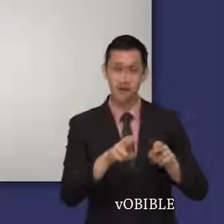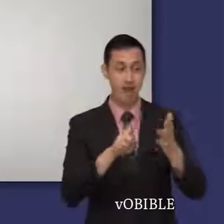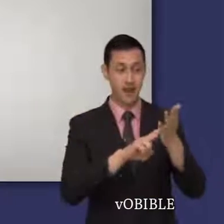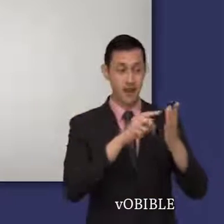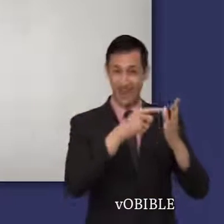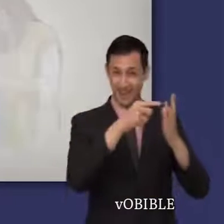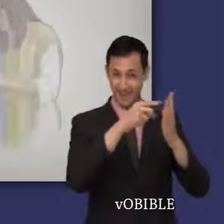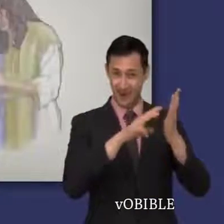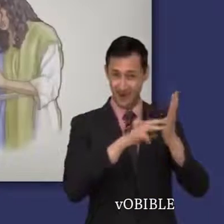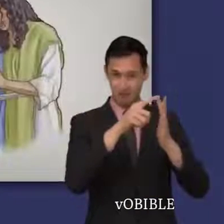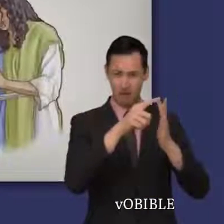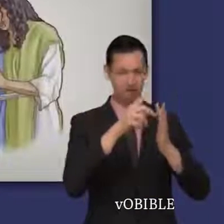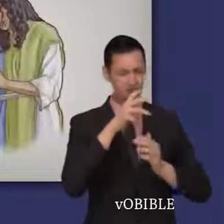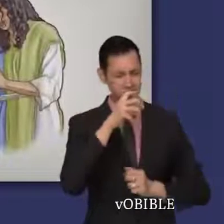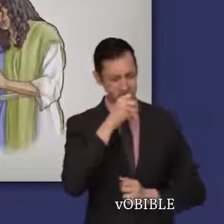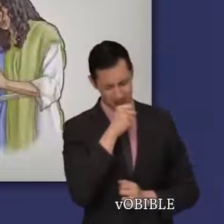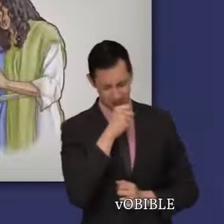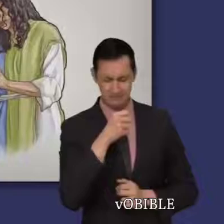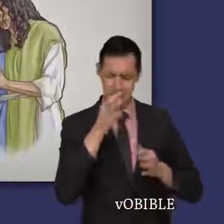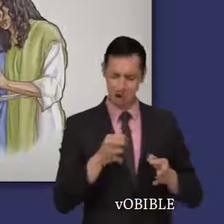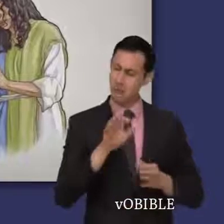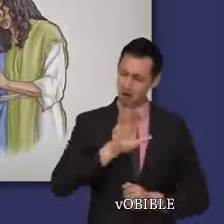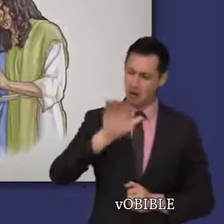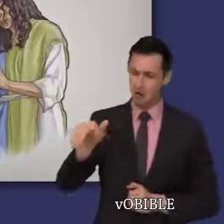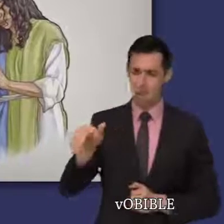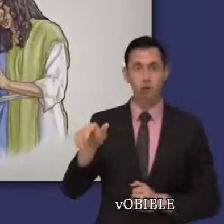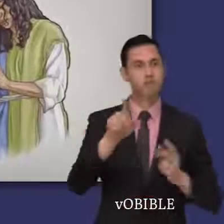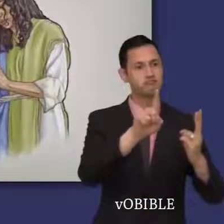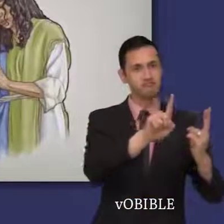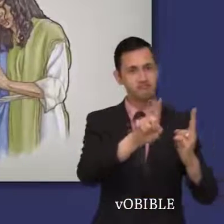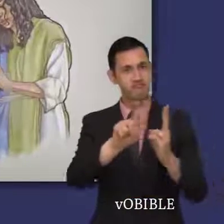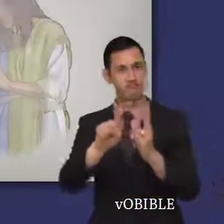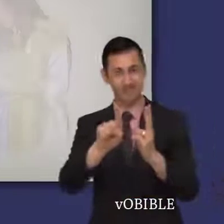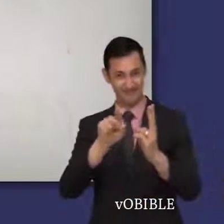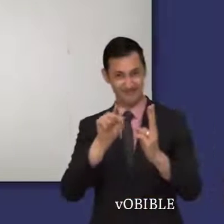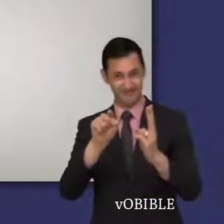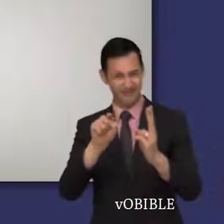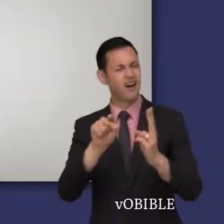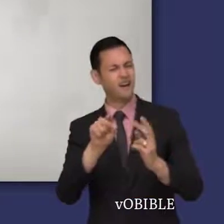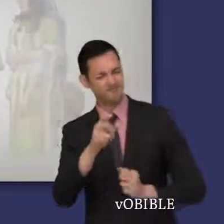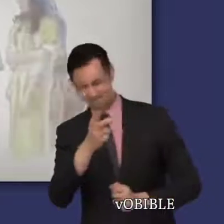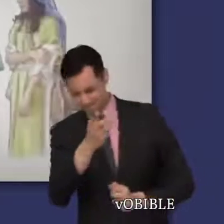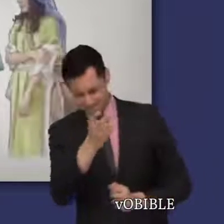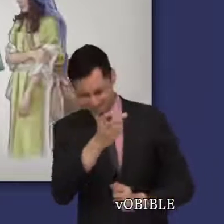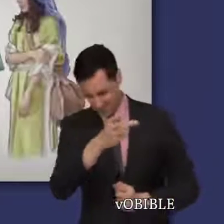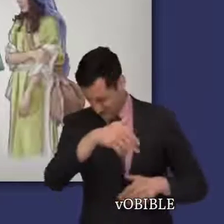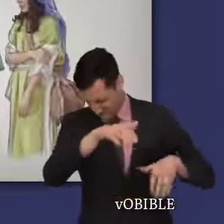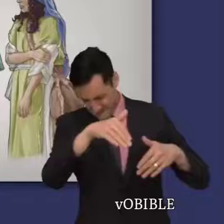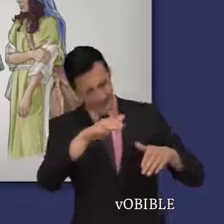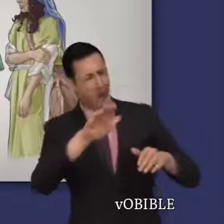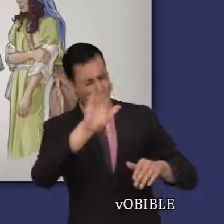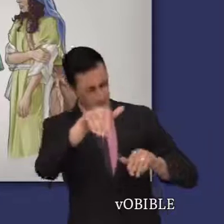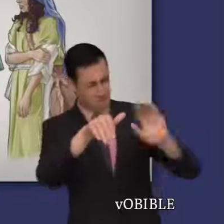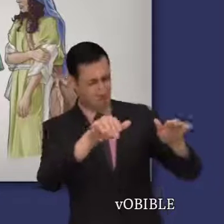Naomi, in deep despair, decides to return to Bethlehem. She urges her daughters-in-law to